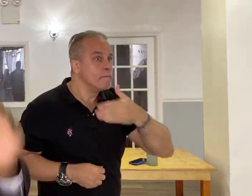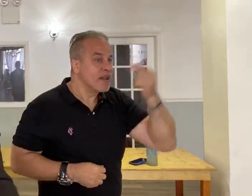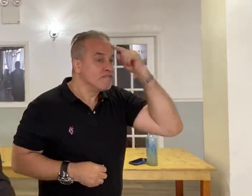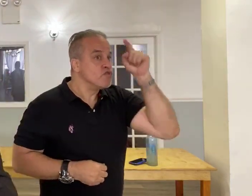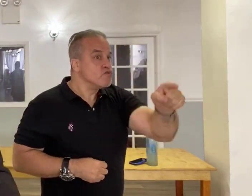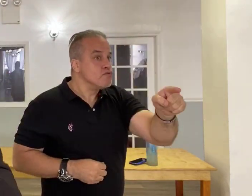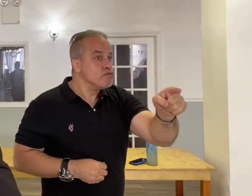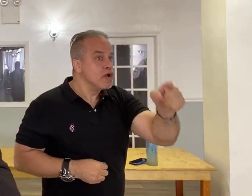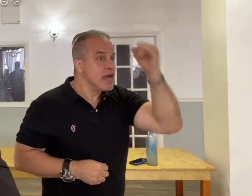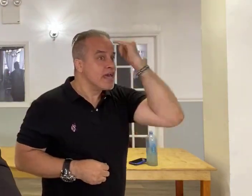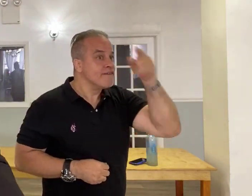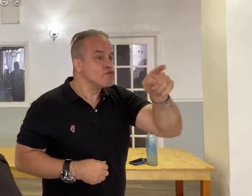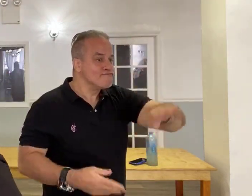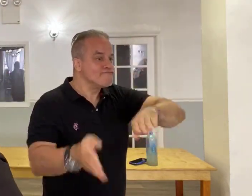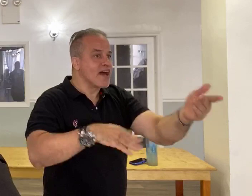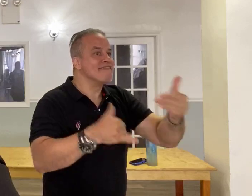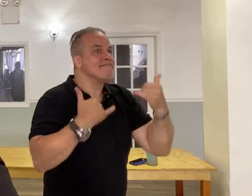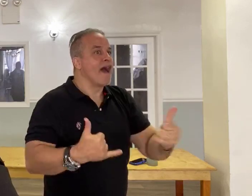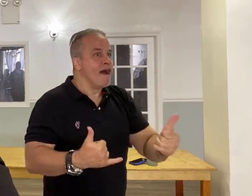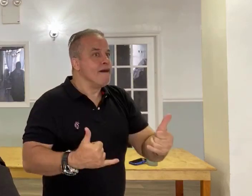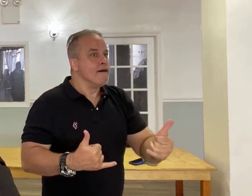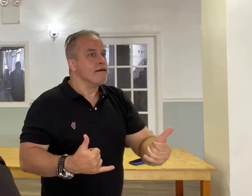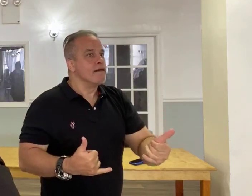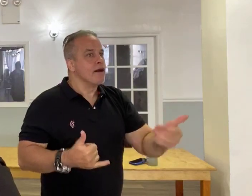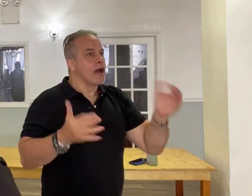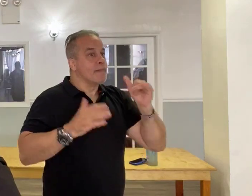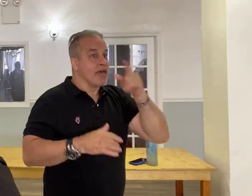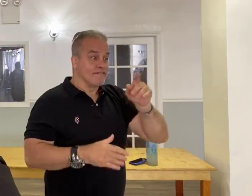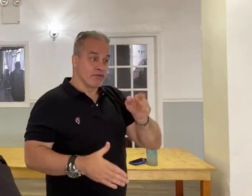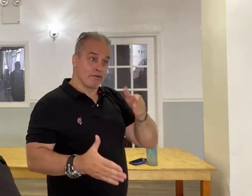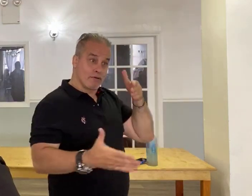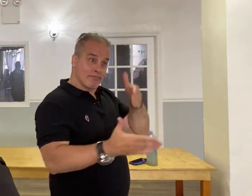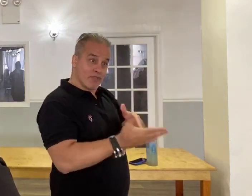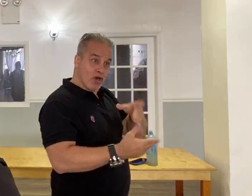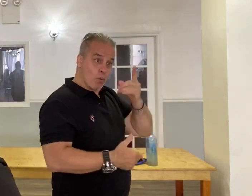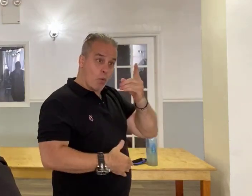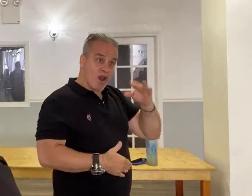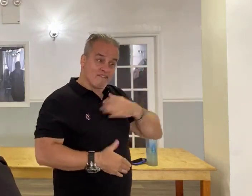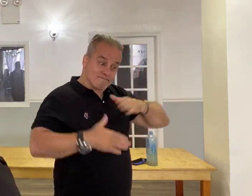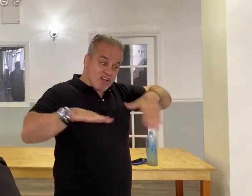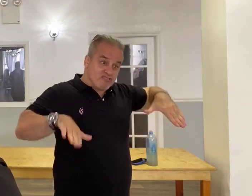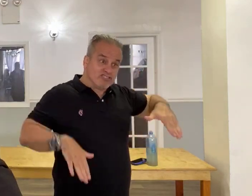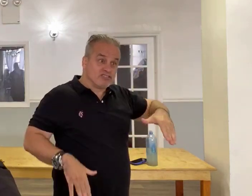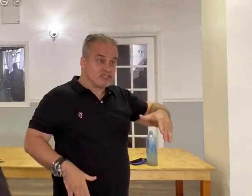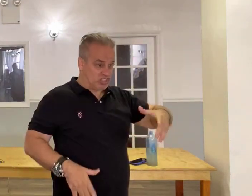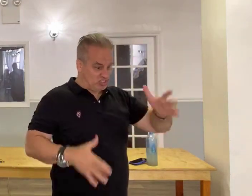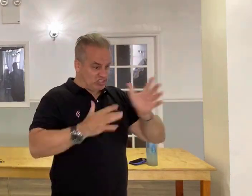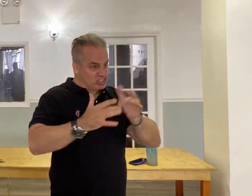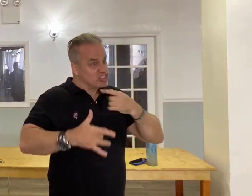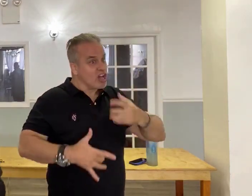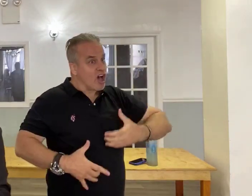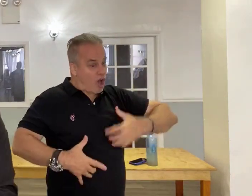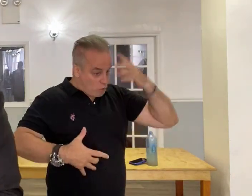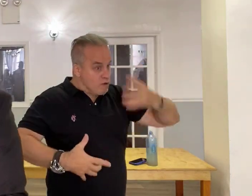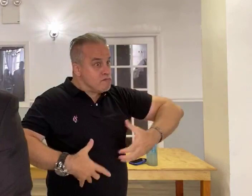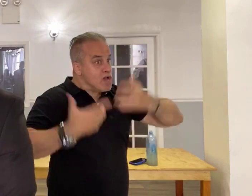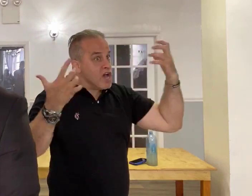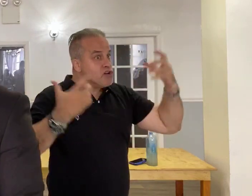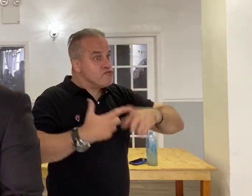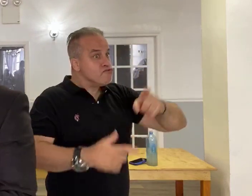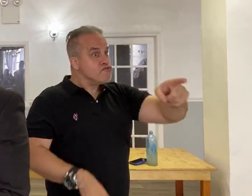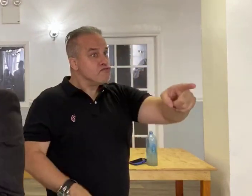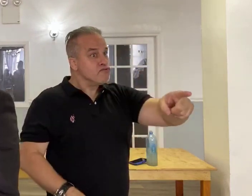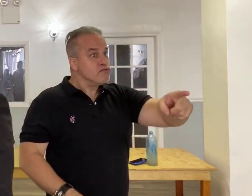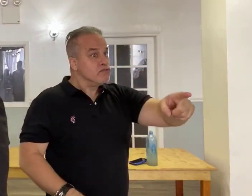to offend one of these little ones. Very explicit, don't you think? I think so. And, of course, the scripture